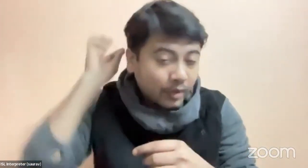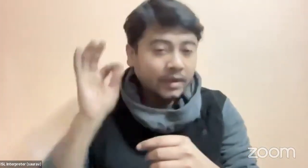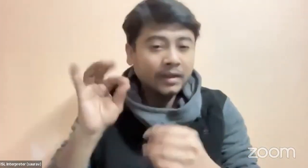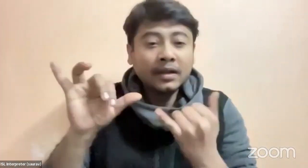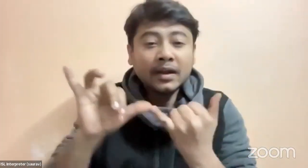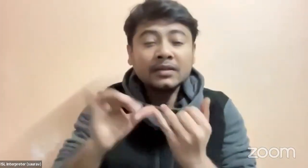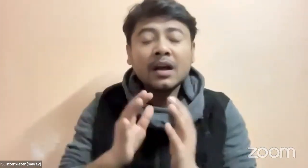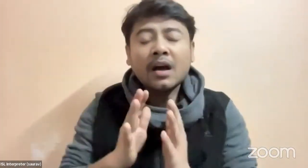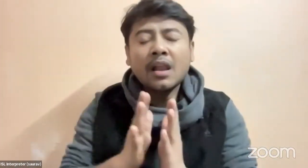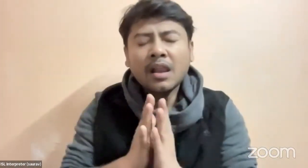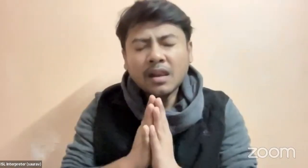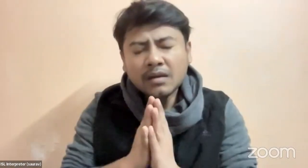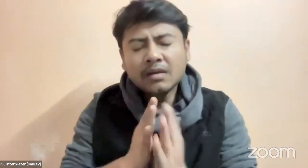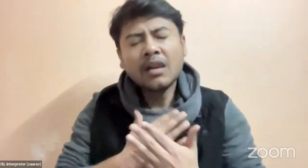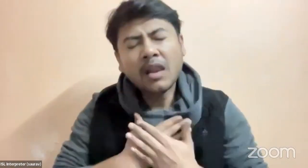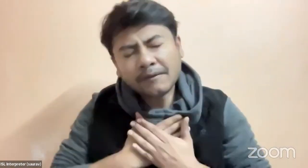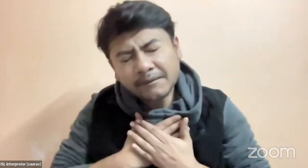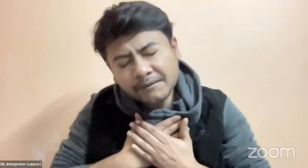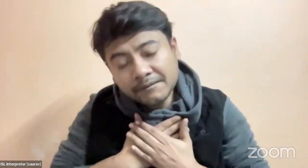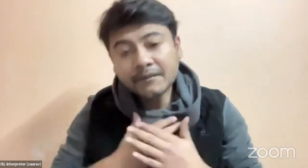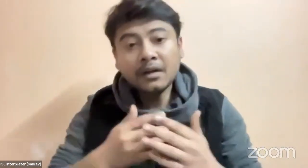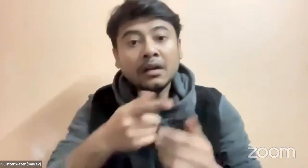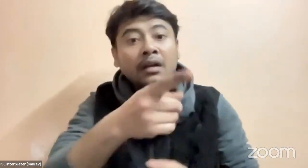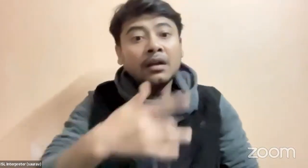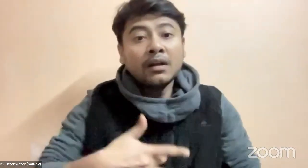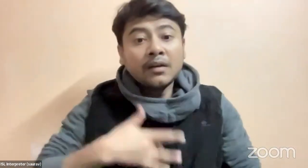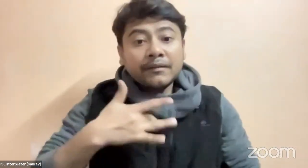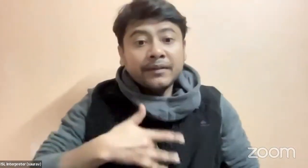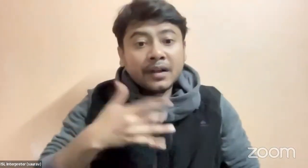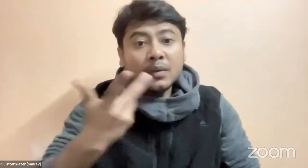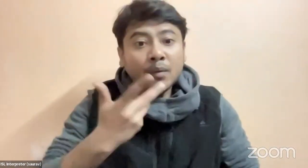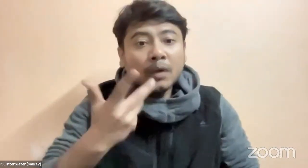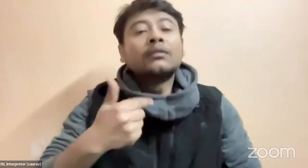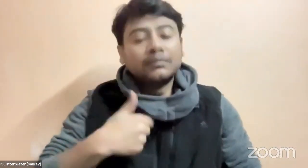what Rukmini is feeling, and what my devotees feel